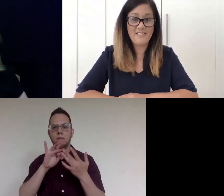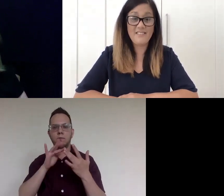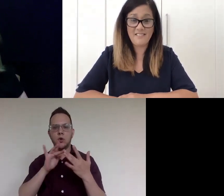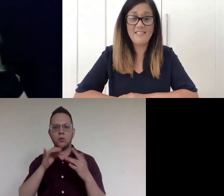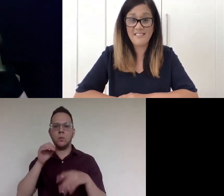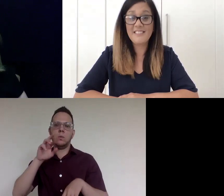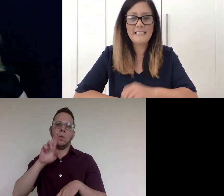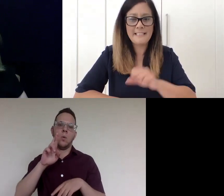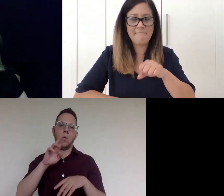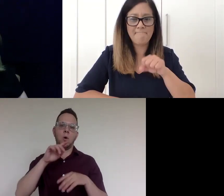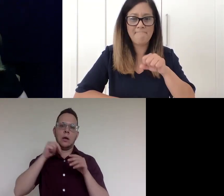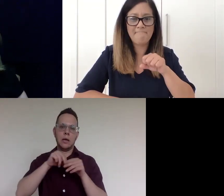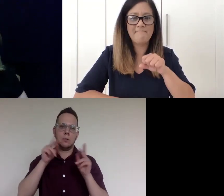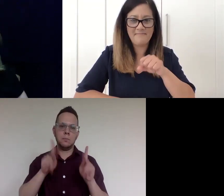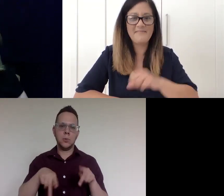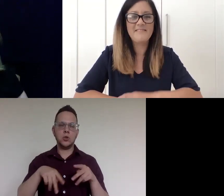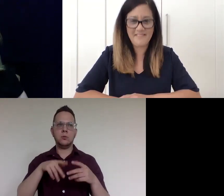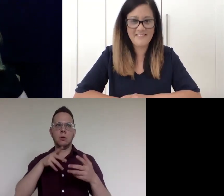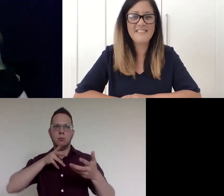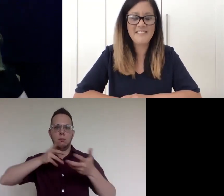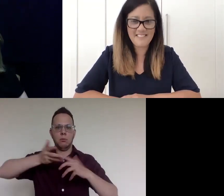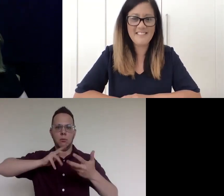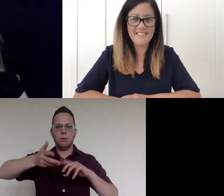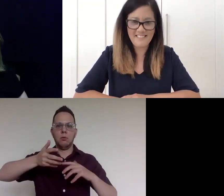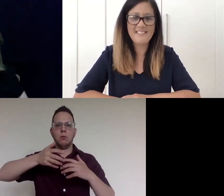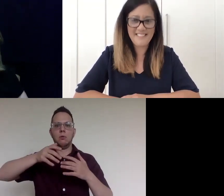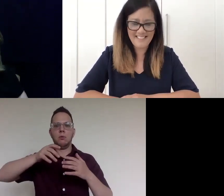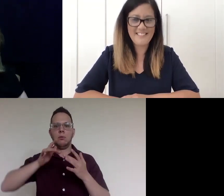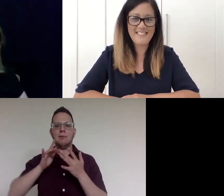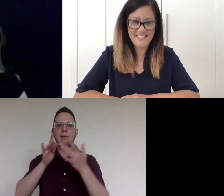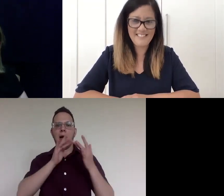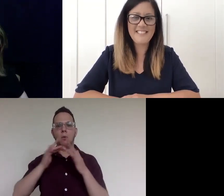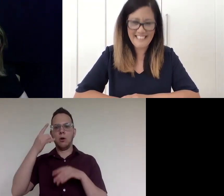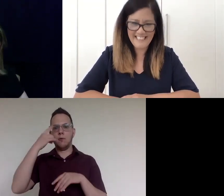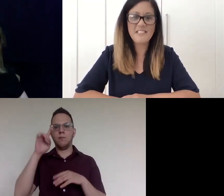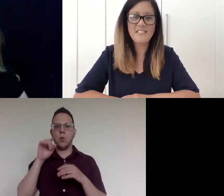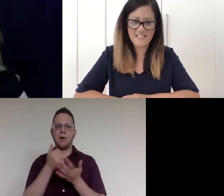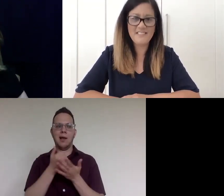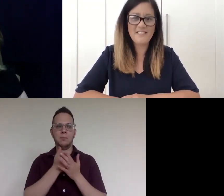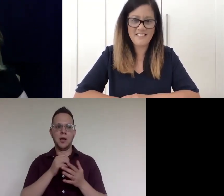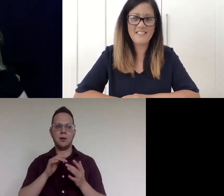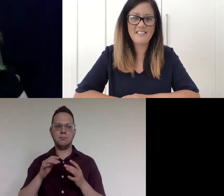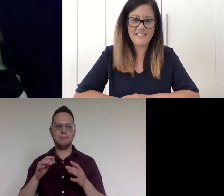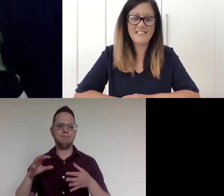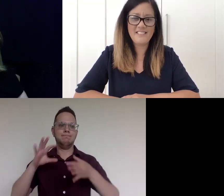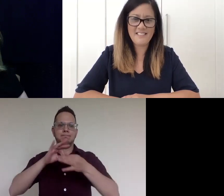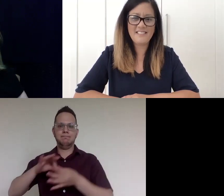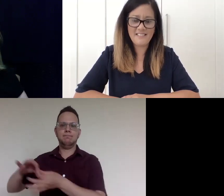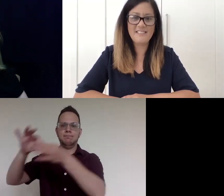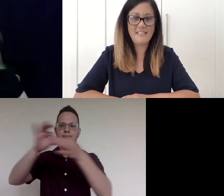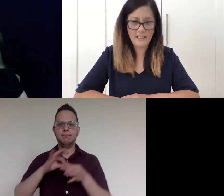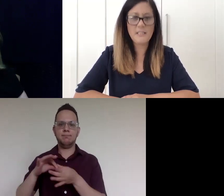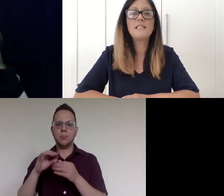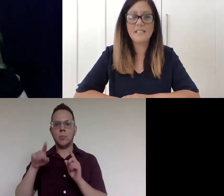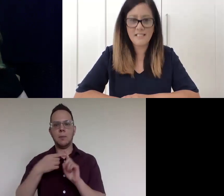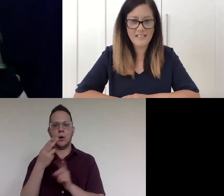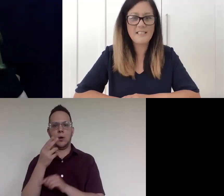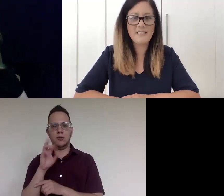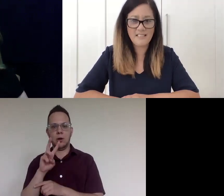could be basically in person and have a large network that's connected to the HIV community.